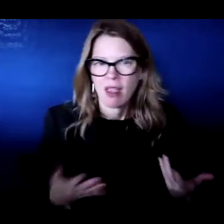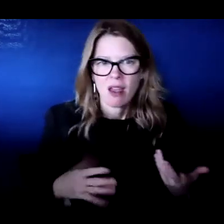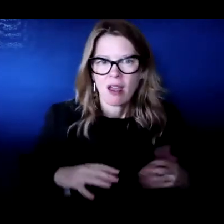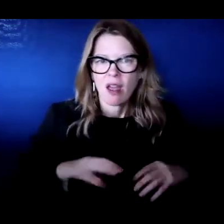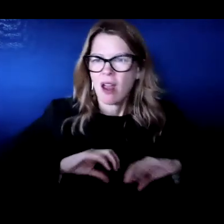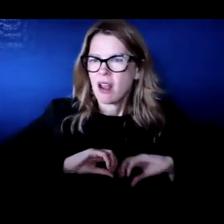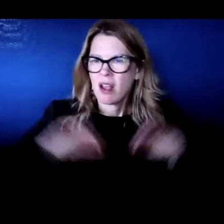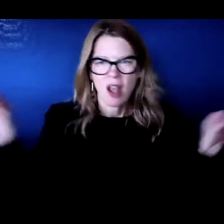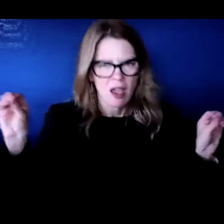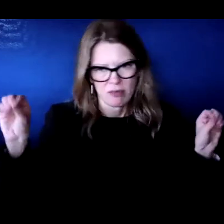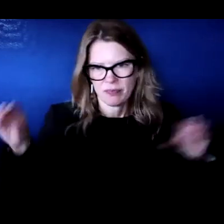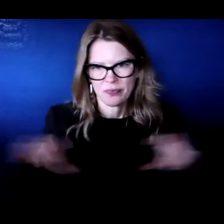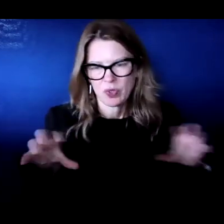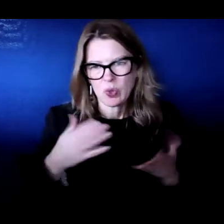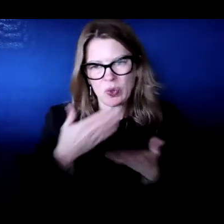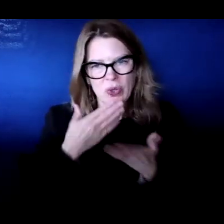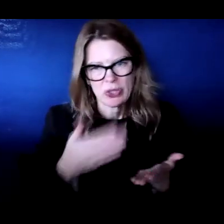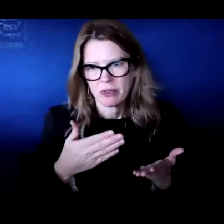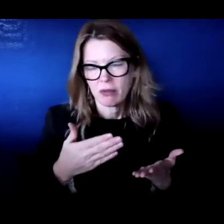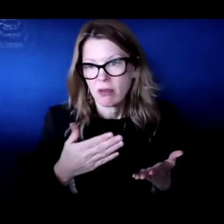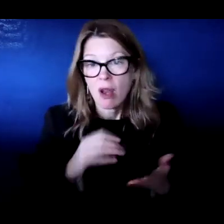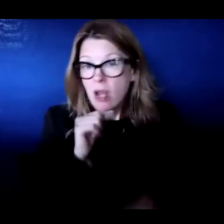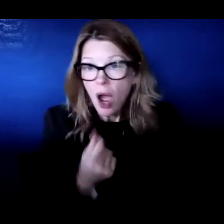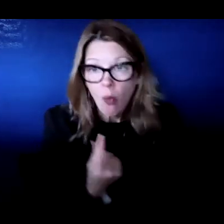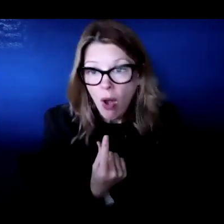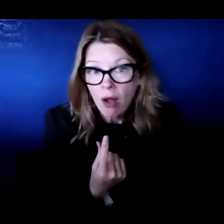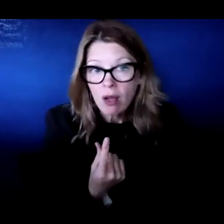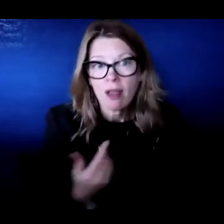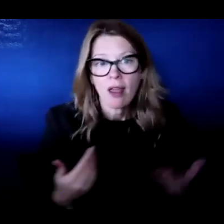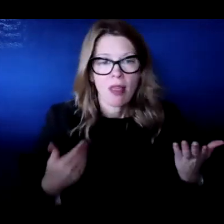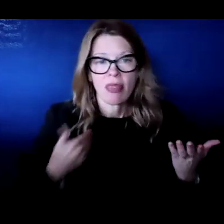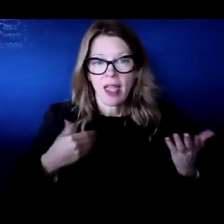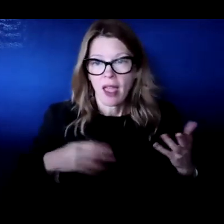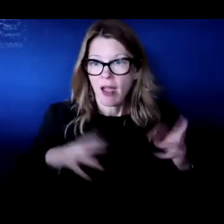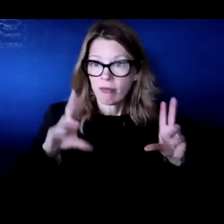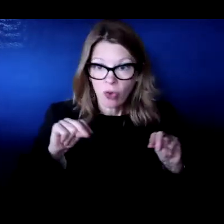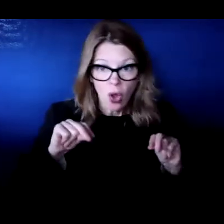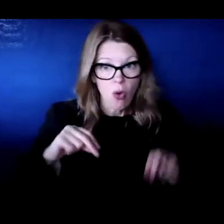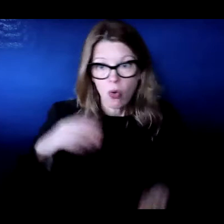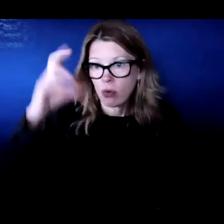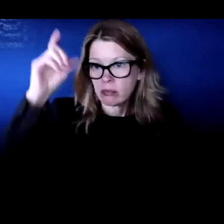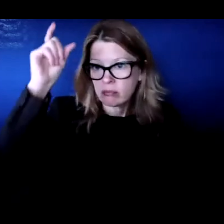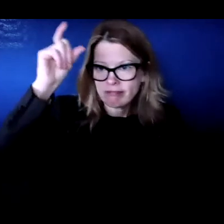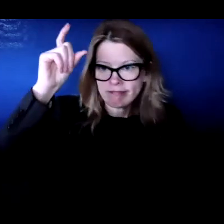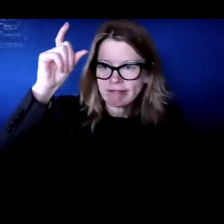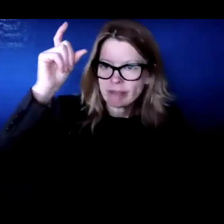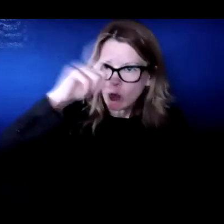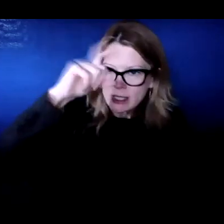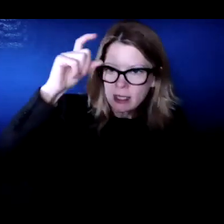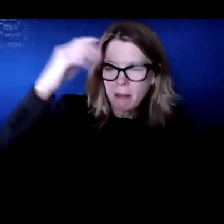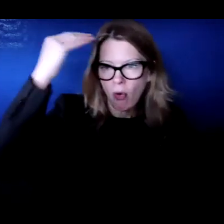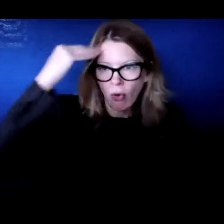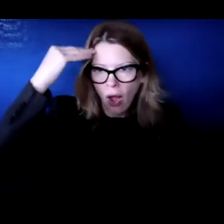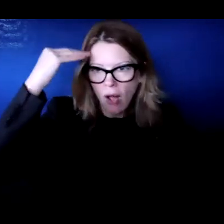No, not one. Have they no knowledge, those evildoers, who eat up my people like bread and do not